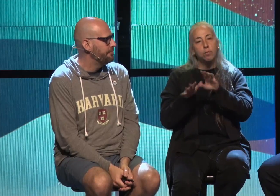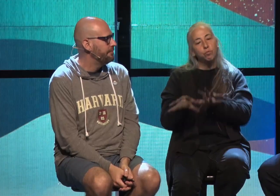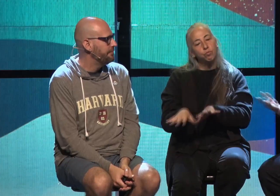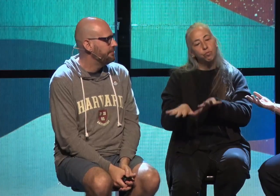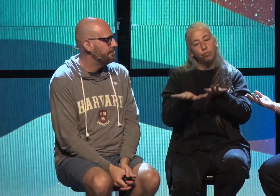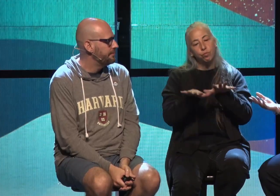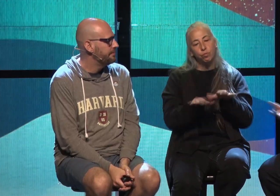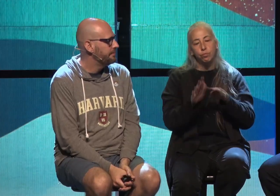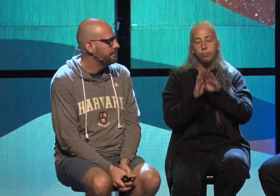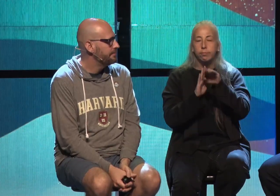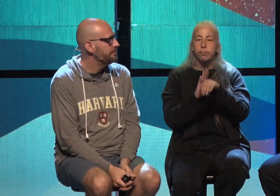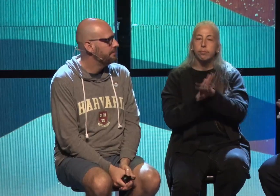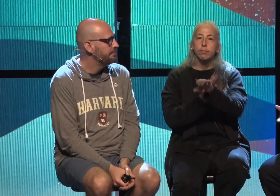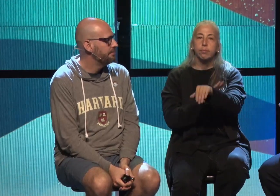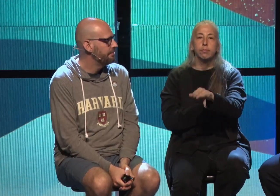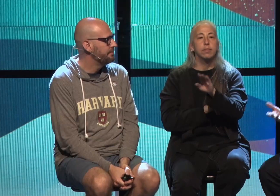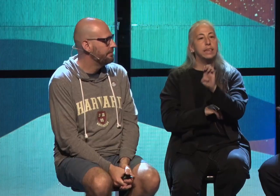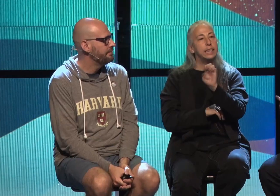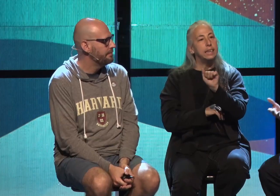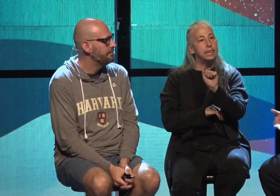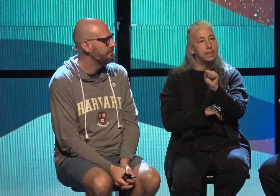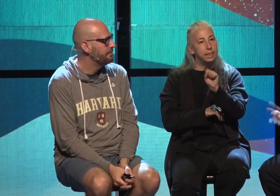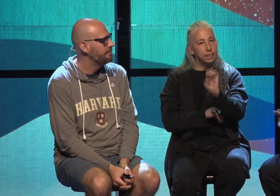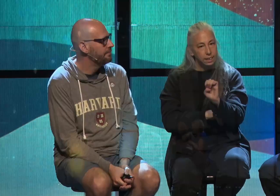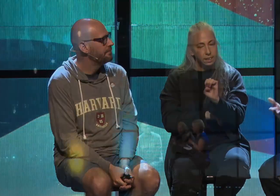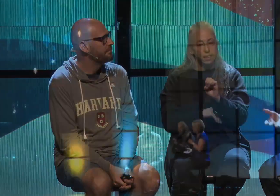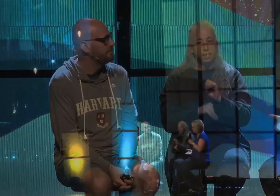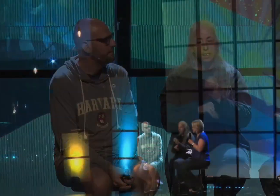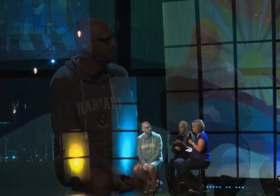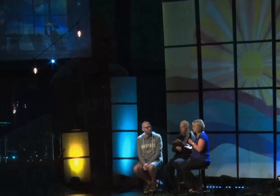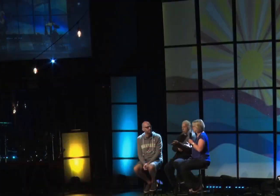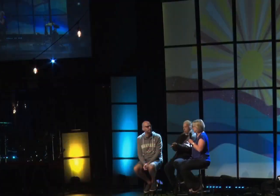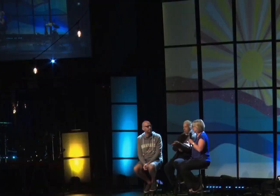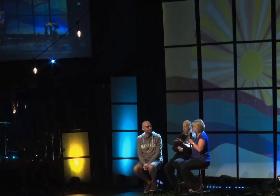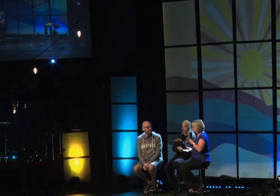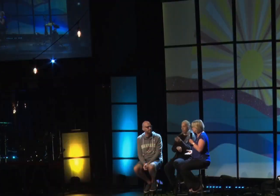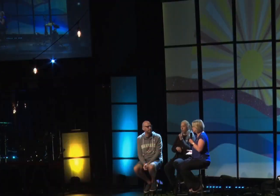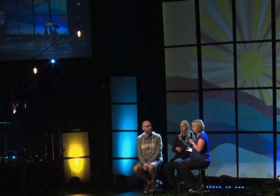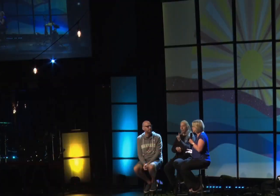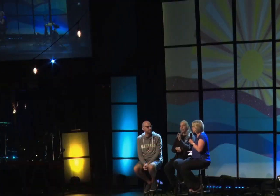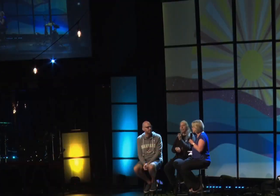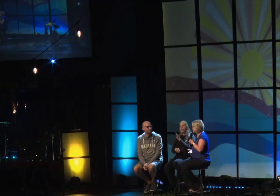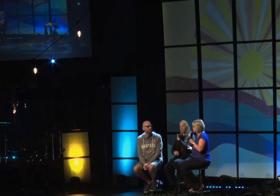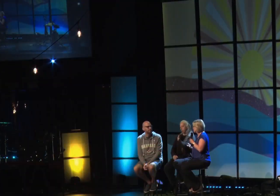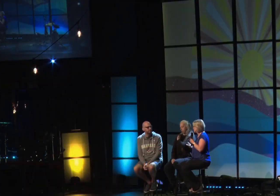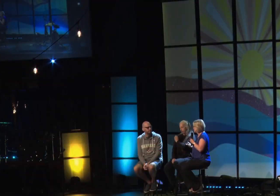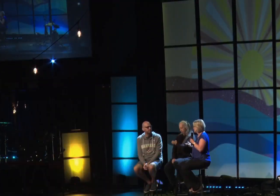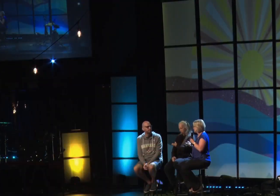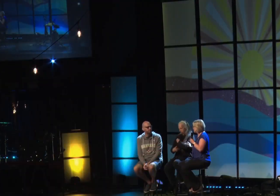In daily life, like if there's an energy in us, there's a peace